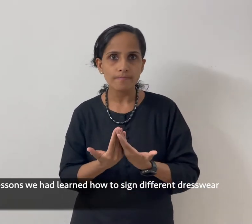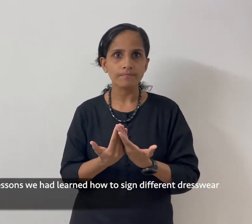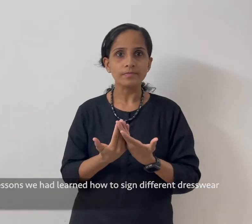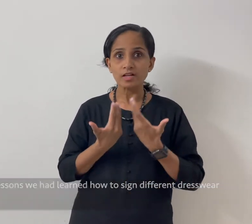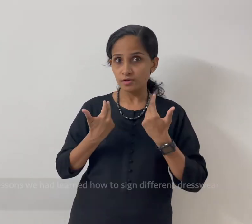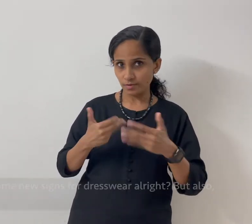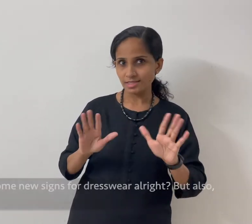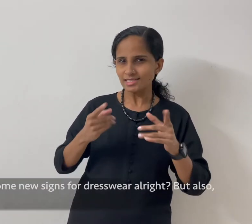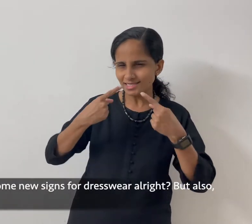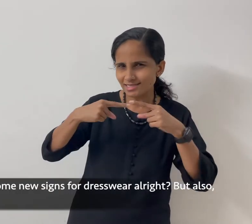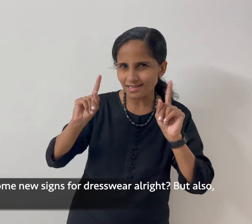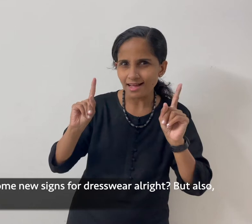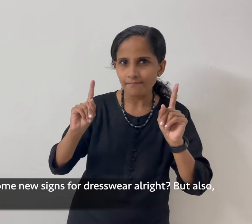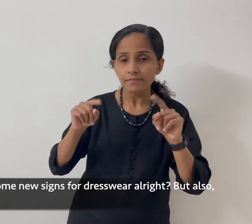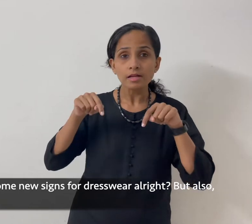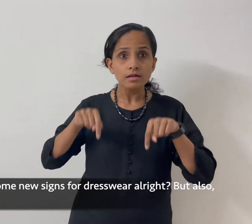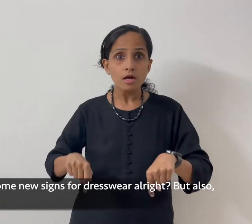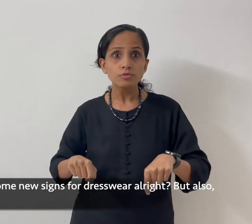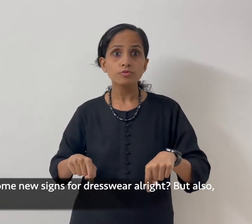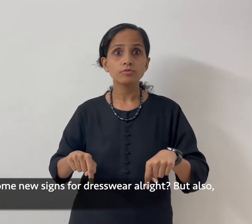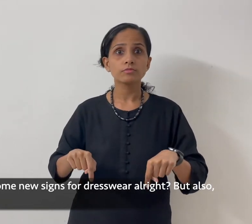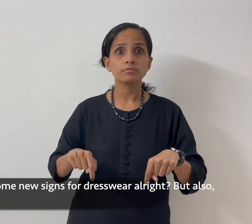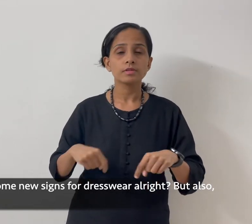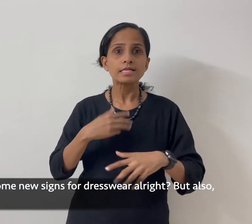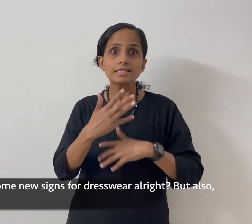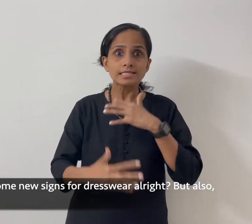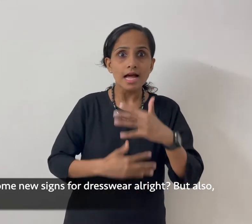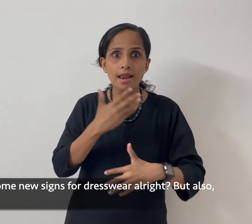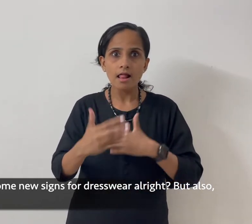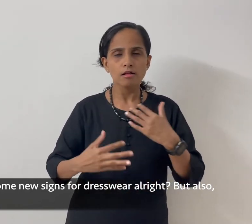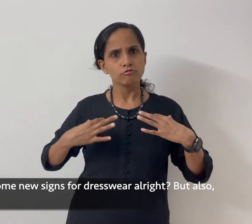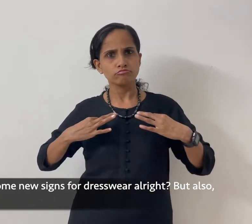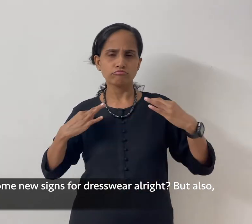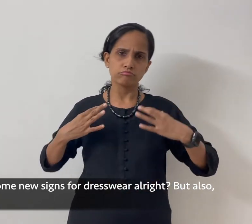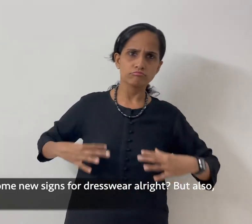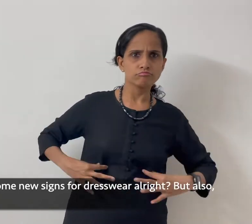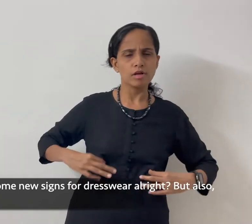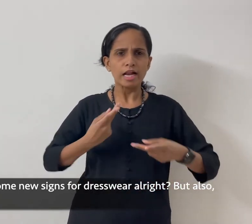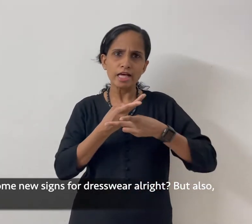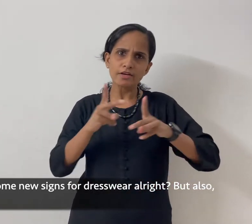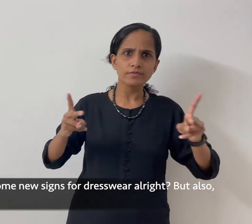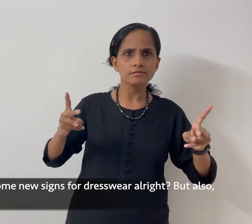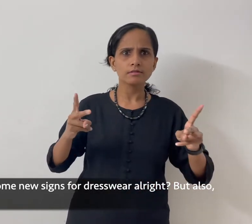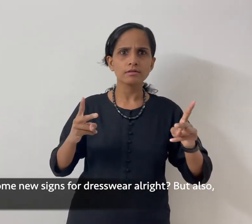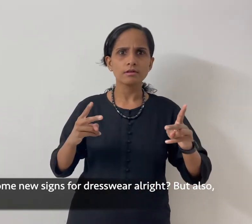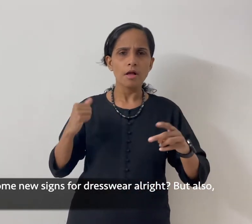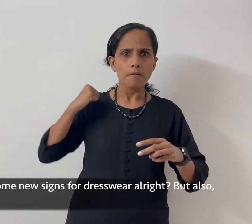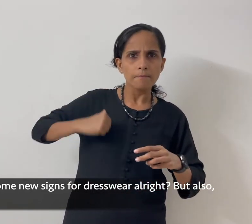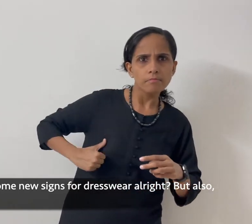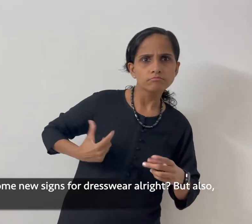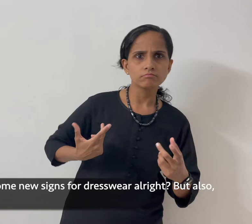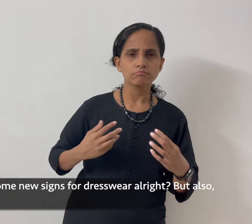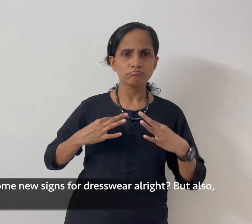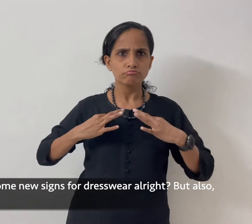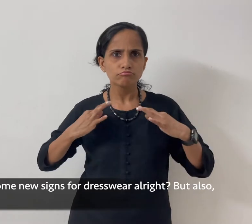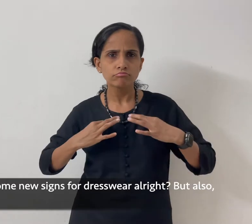wear, right? Now, we will learn some new signs for dress wear, all right, but